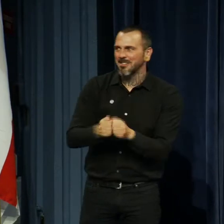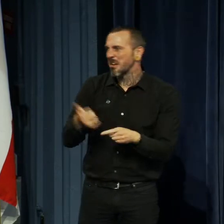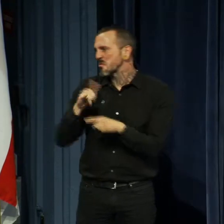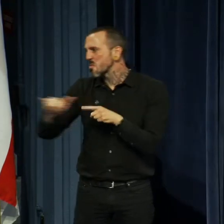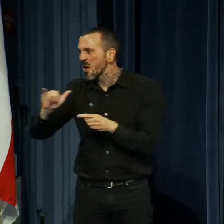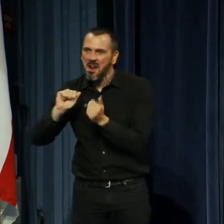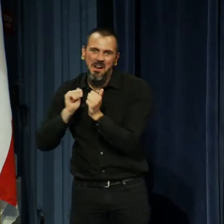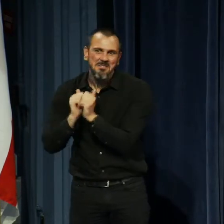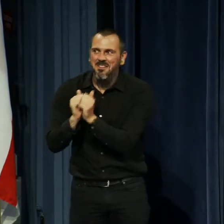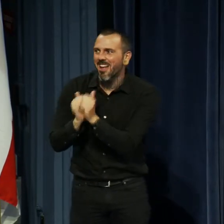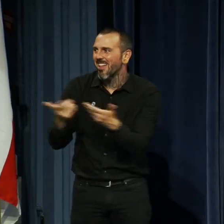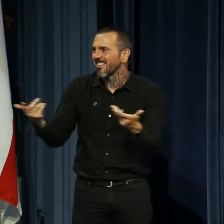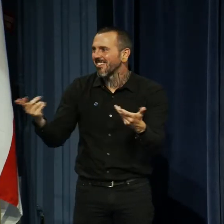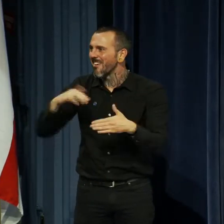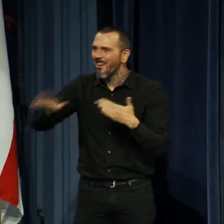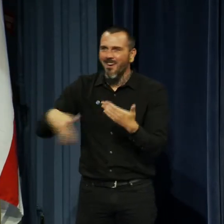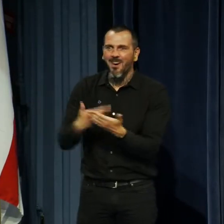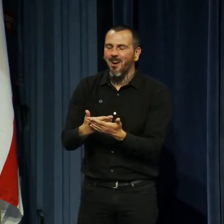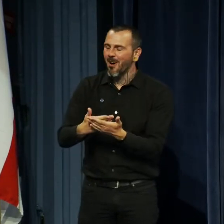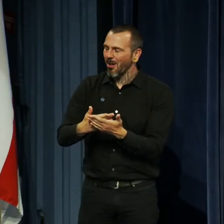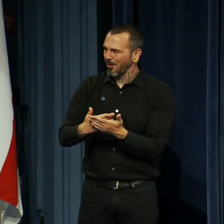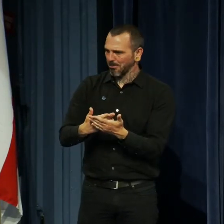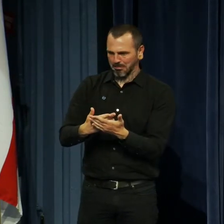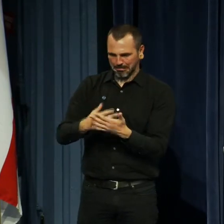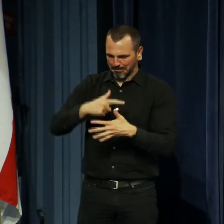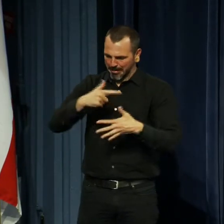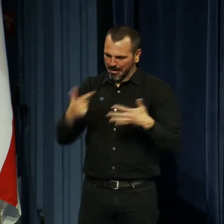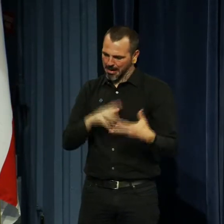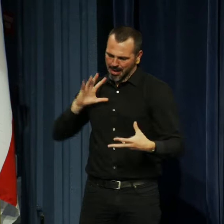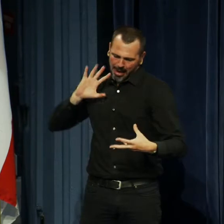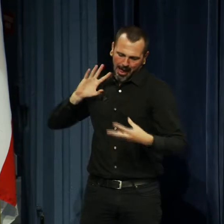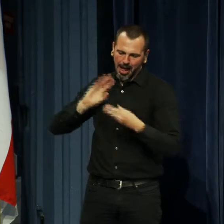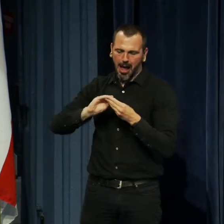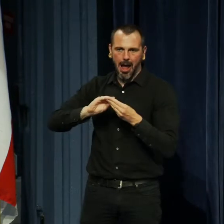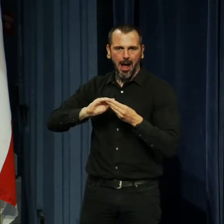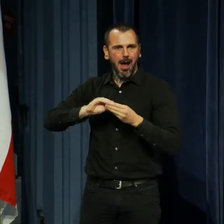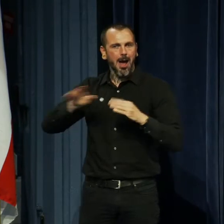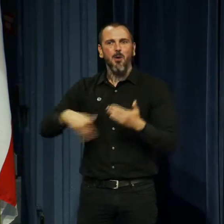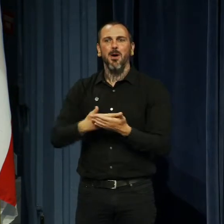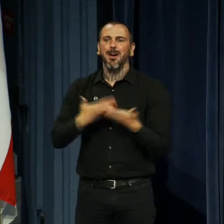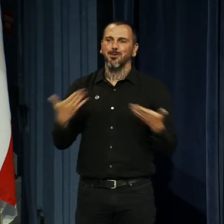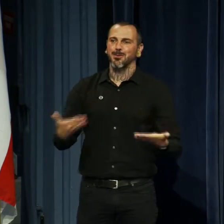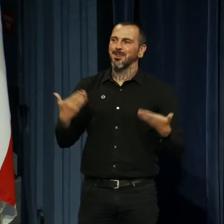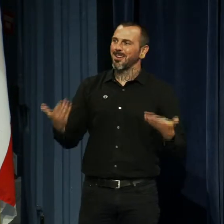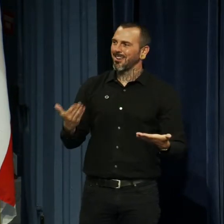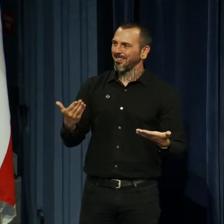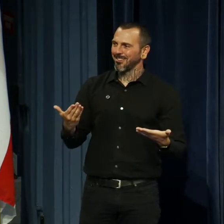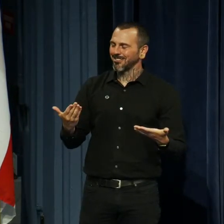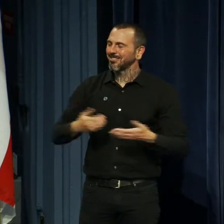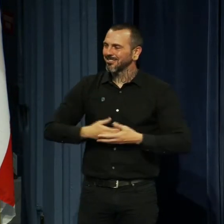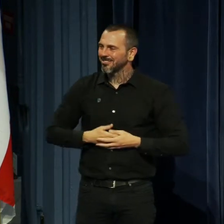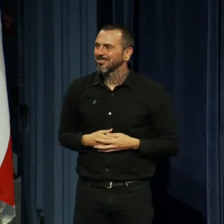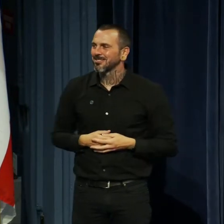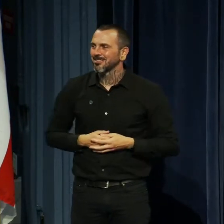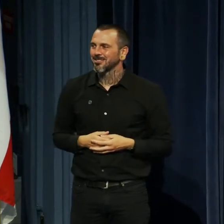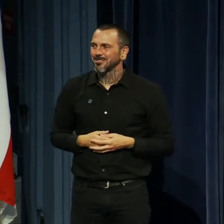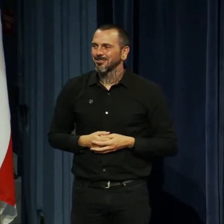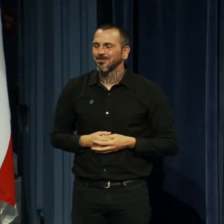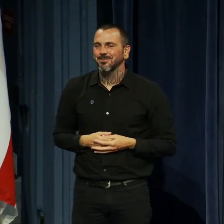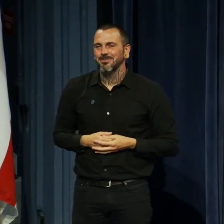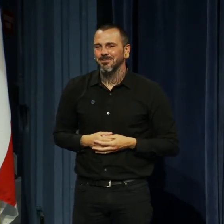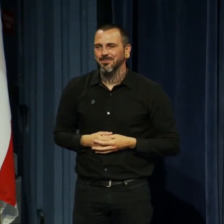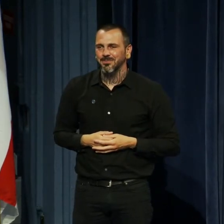Graduates, we know that so many individuals had a role to play in supporting your journey to graduation. I'd like to take this moment to